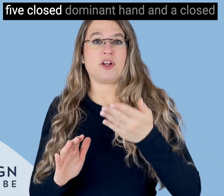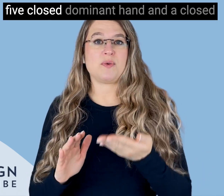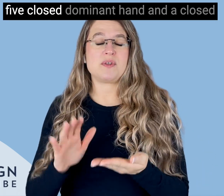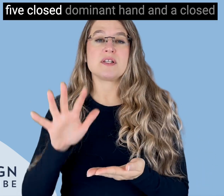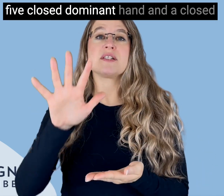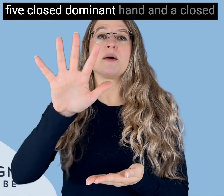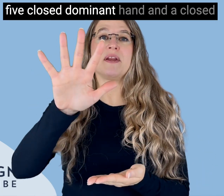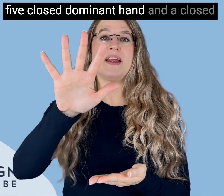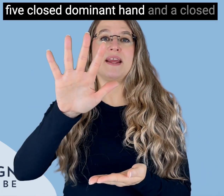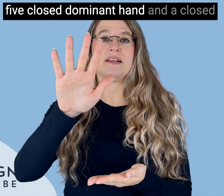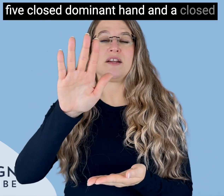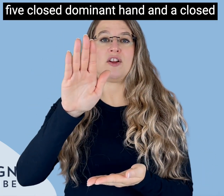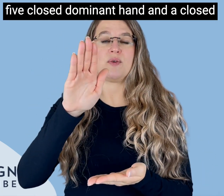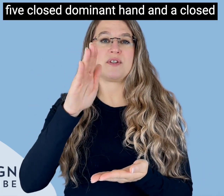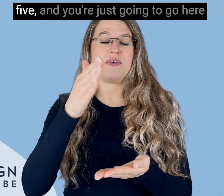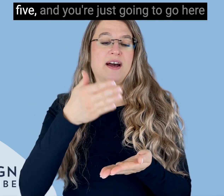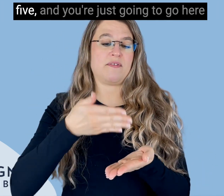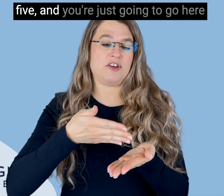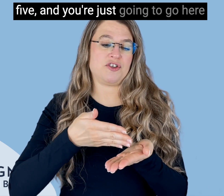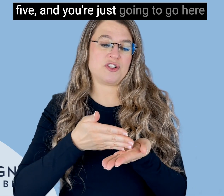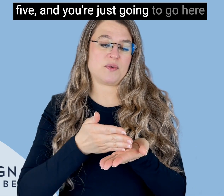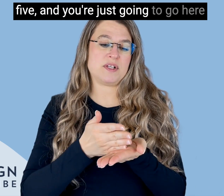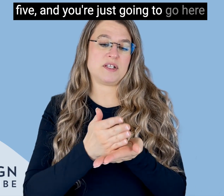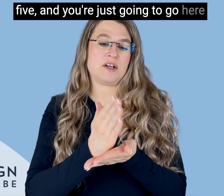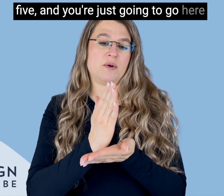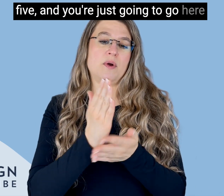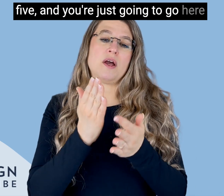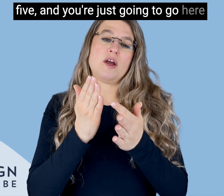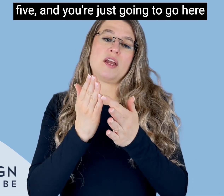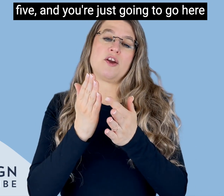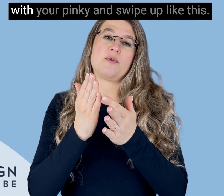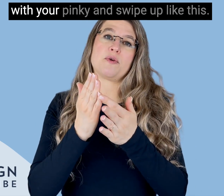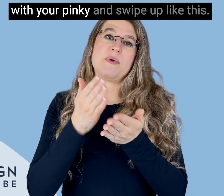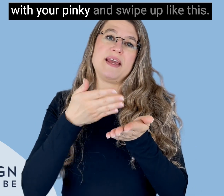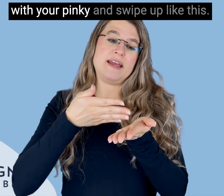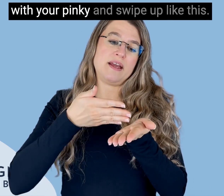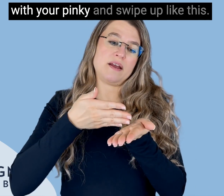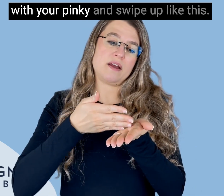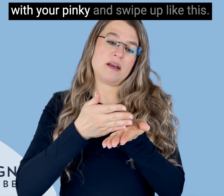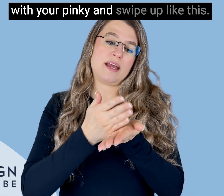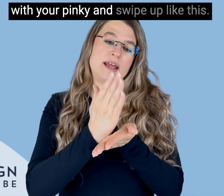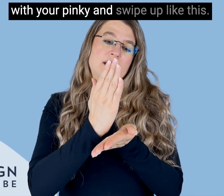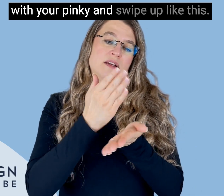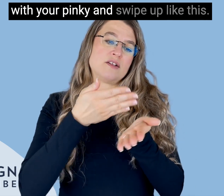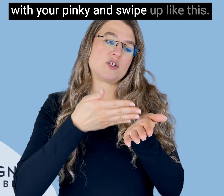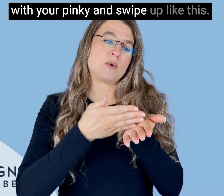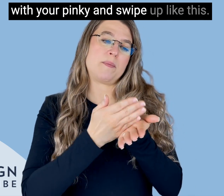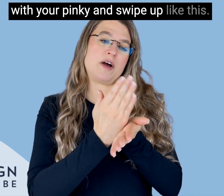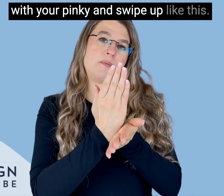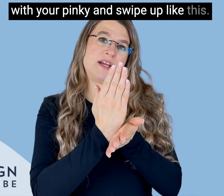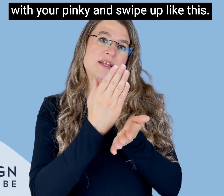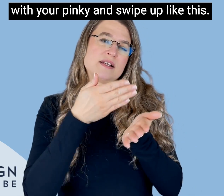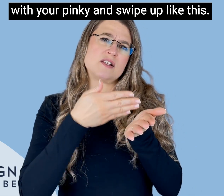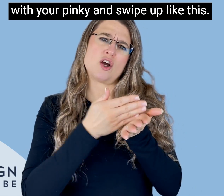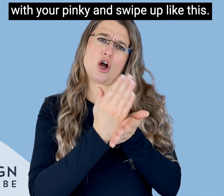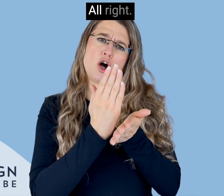closed, dominant hand and a closed 5, and you're just going to go here with your pinky and swipe up like this. All